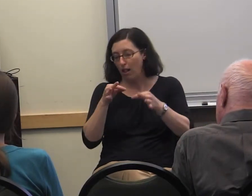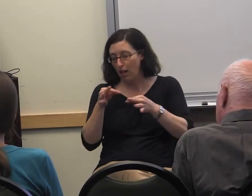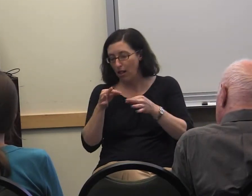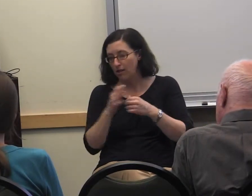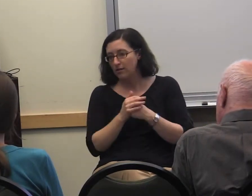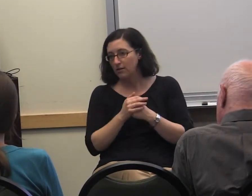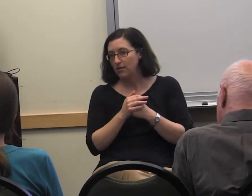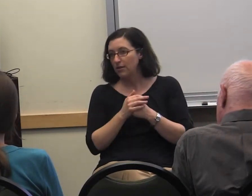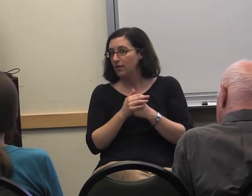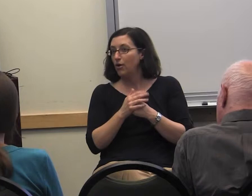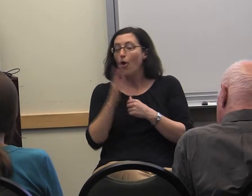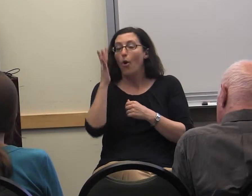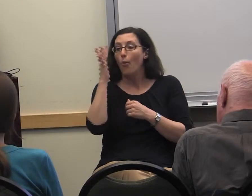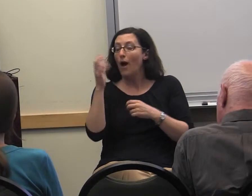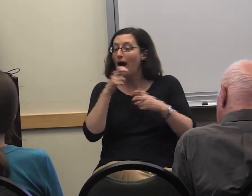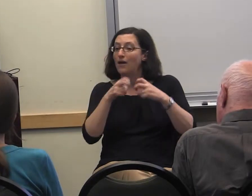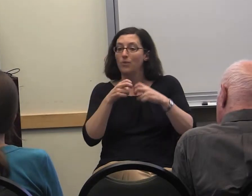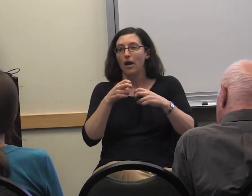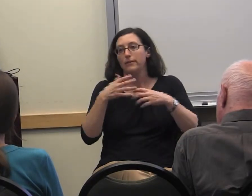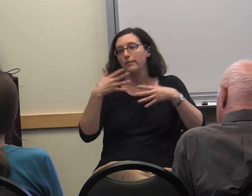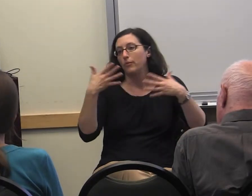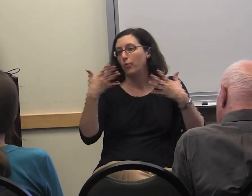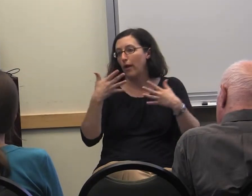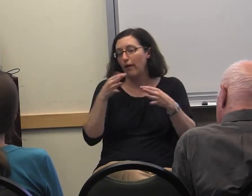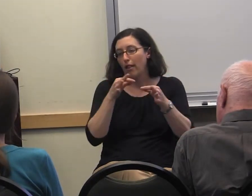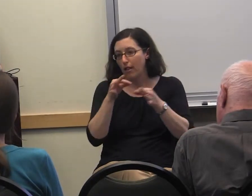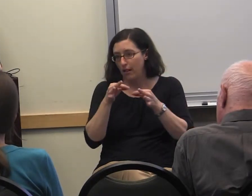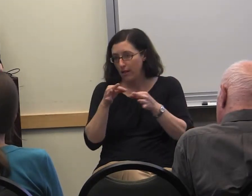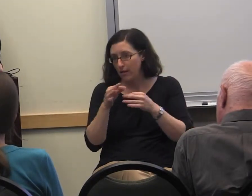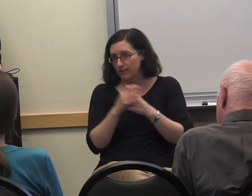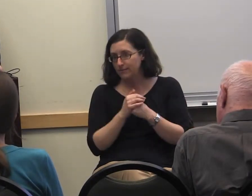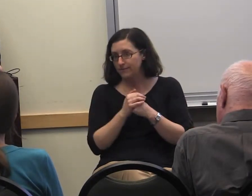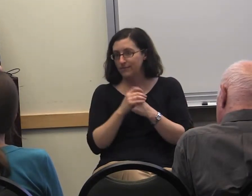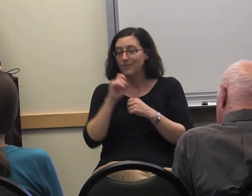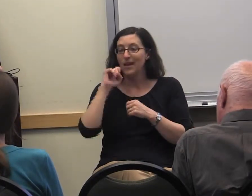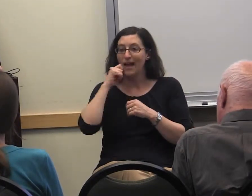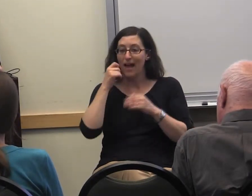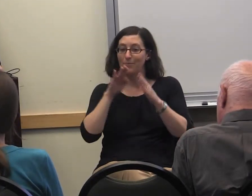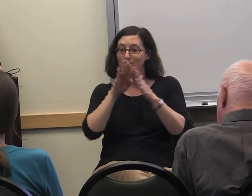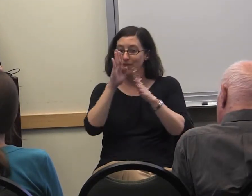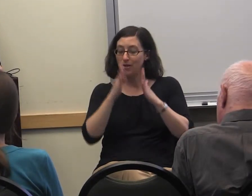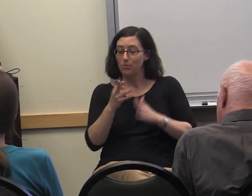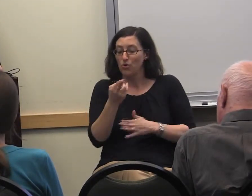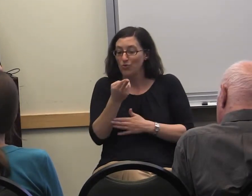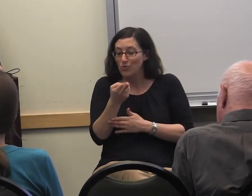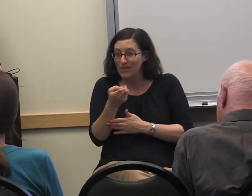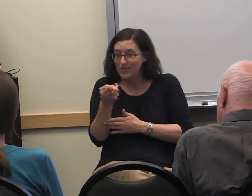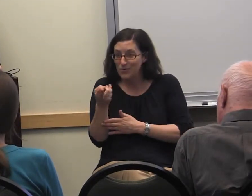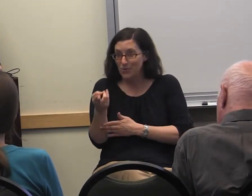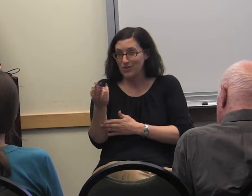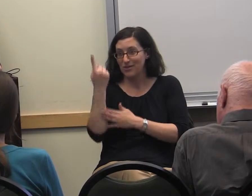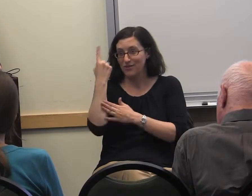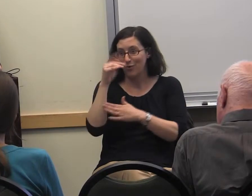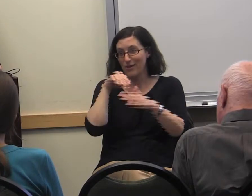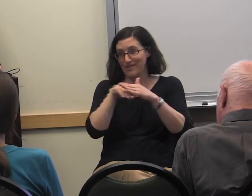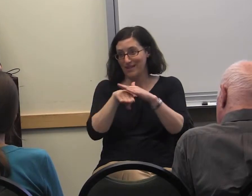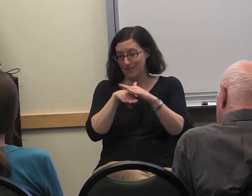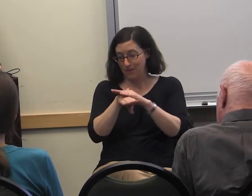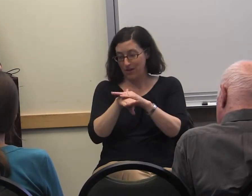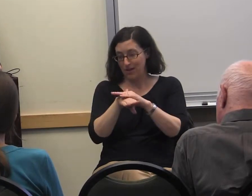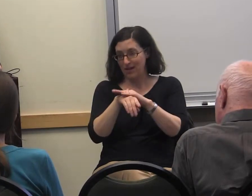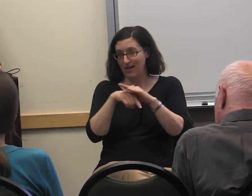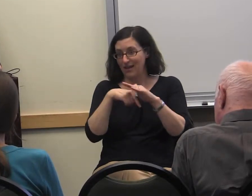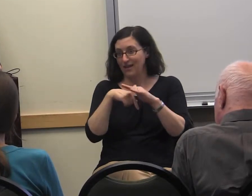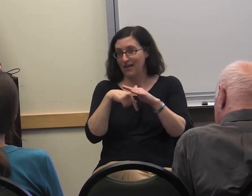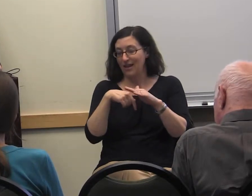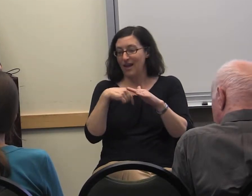what kind of an issue it is, like unlabeled buttons. Here's the Apple developer resources for accessibility. And I like to